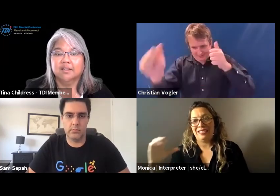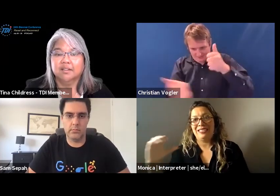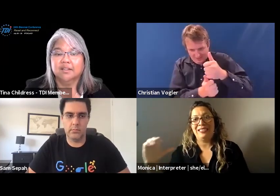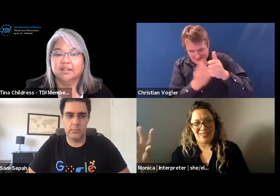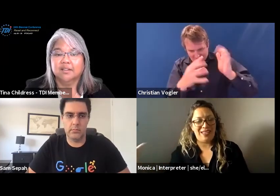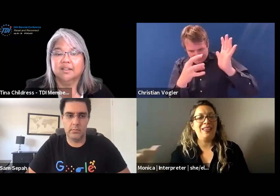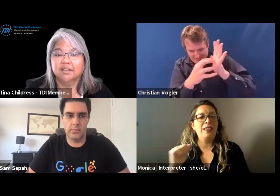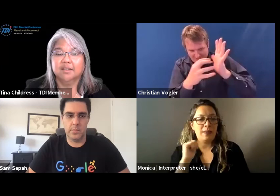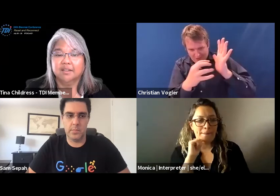CCVA,